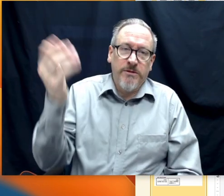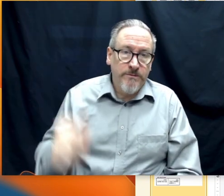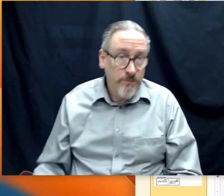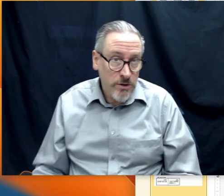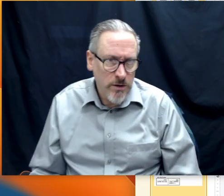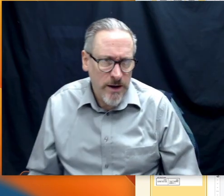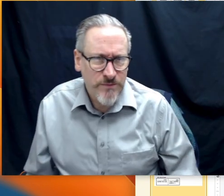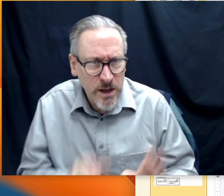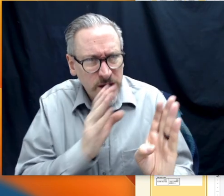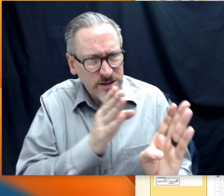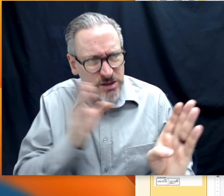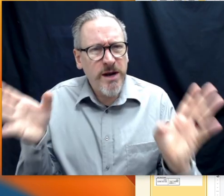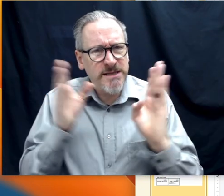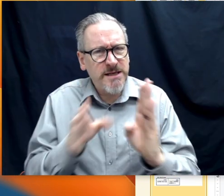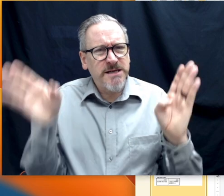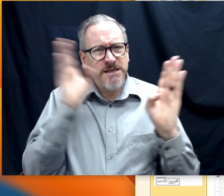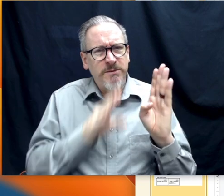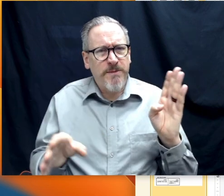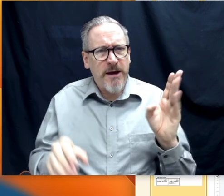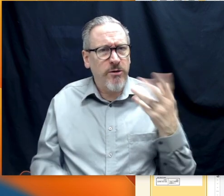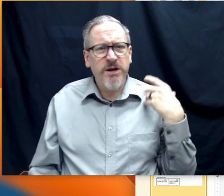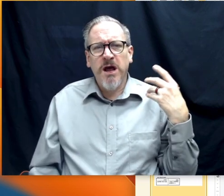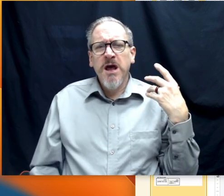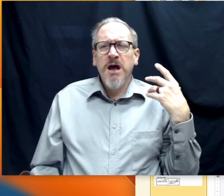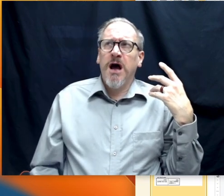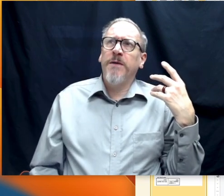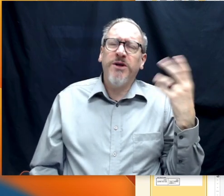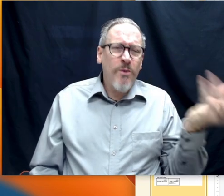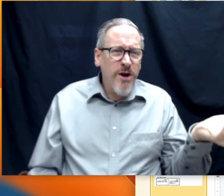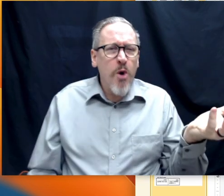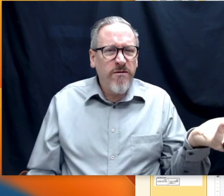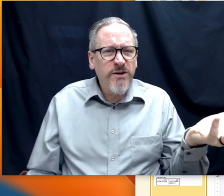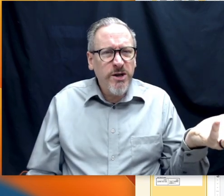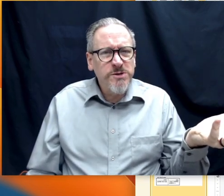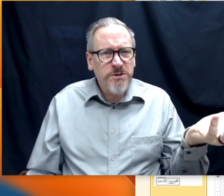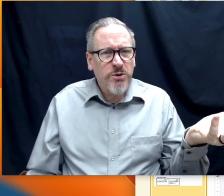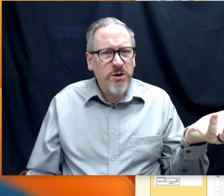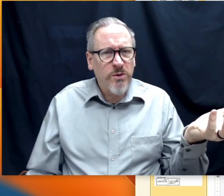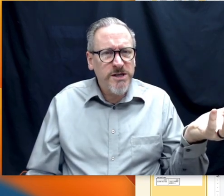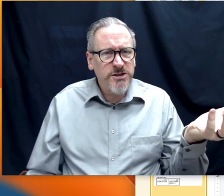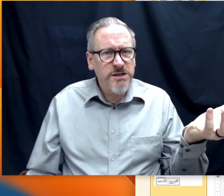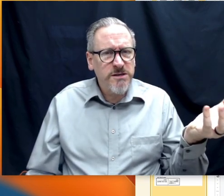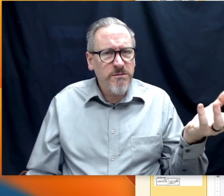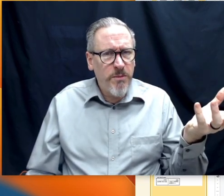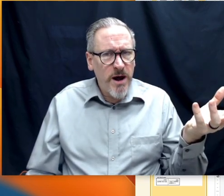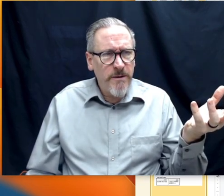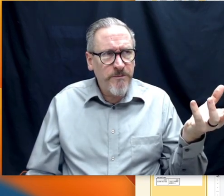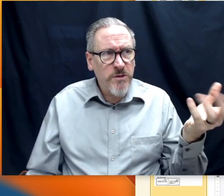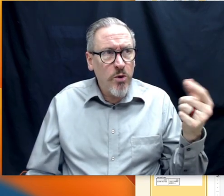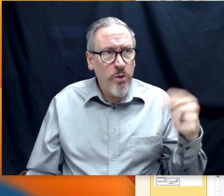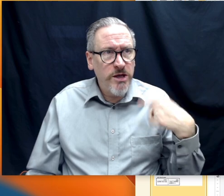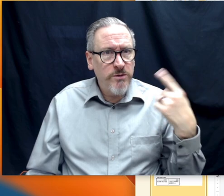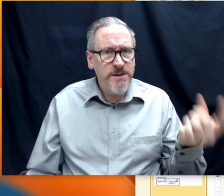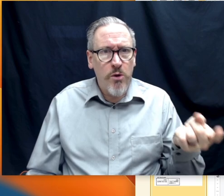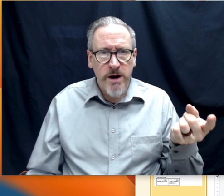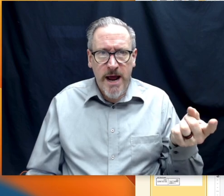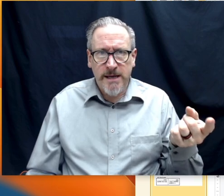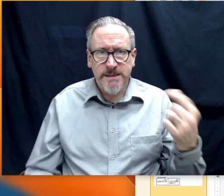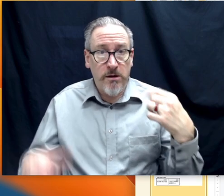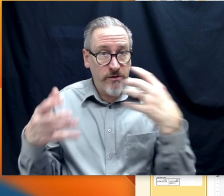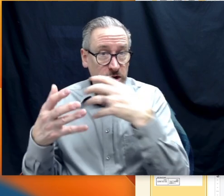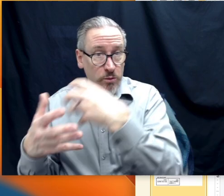happened. Okay. So it's a similar pattern. You don't want to overuse rhetorical questions, but we use it